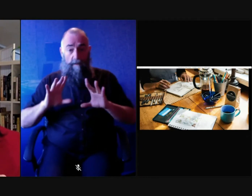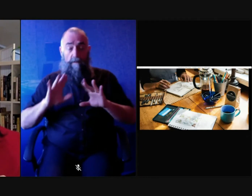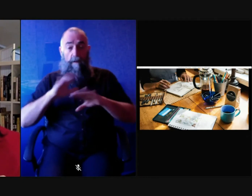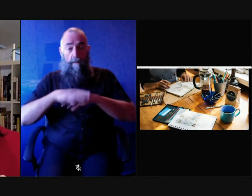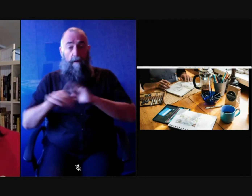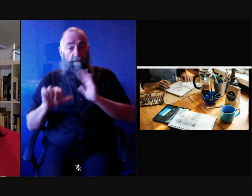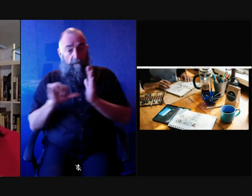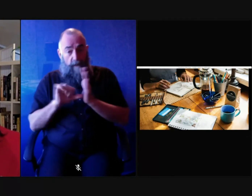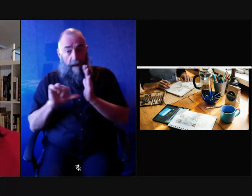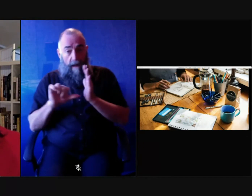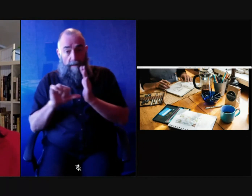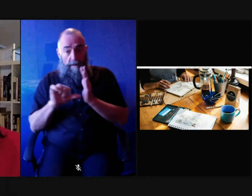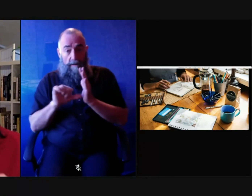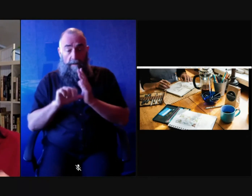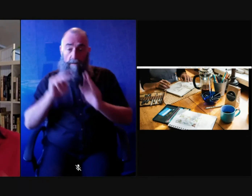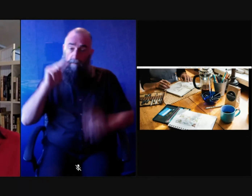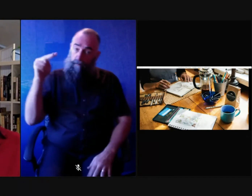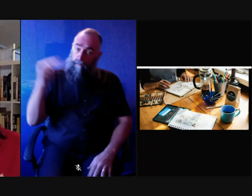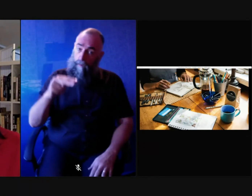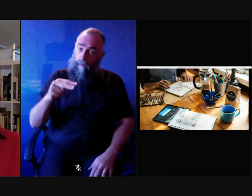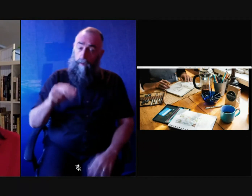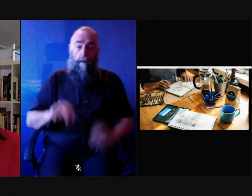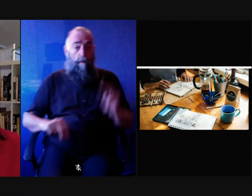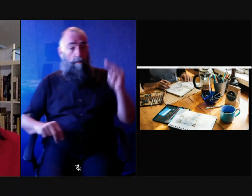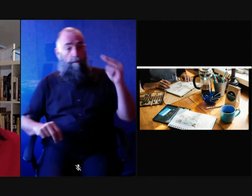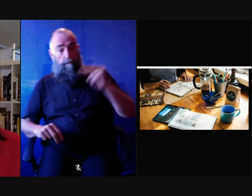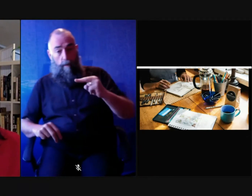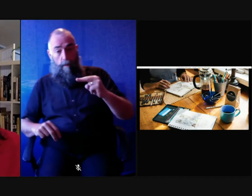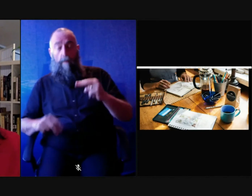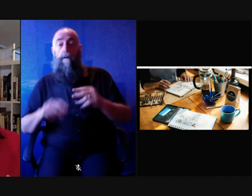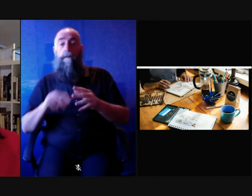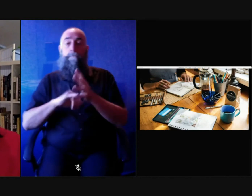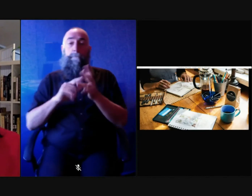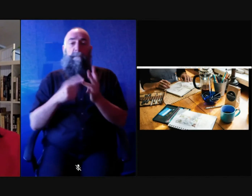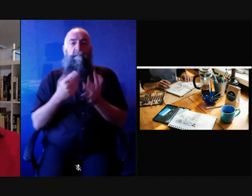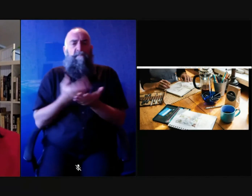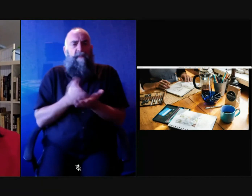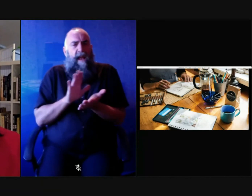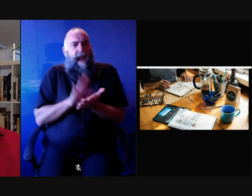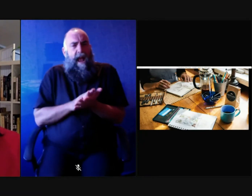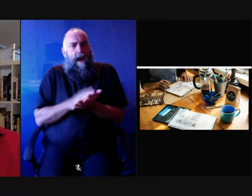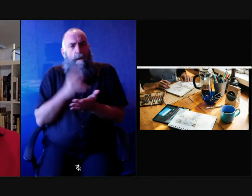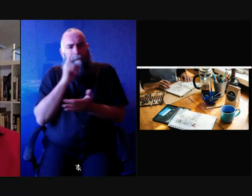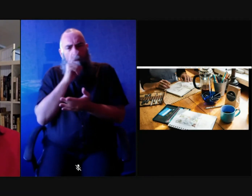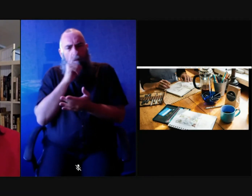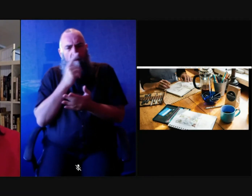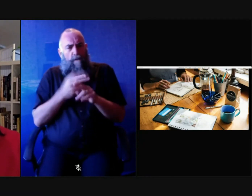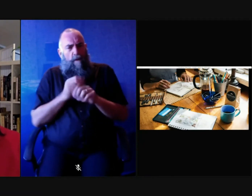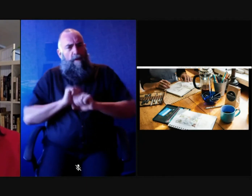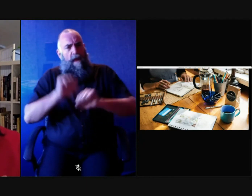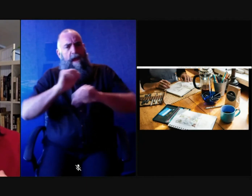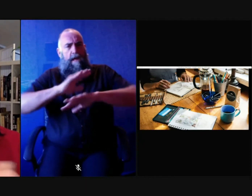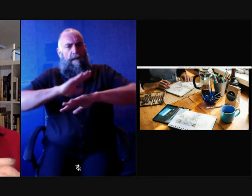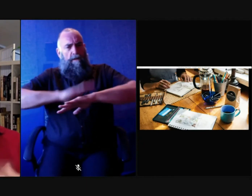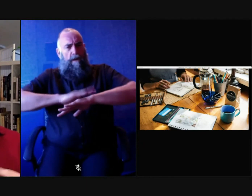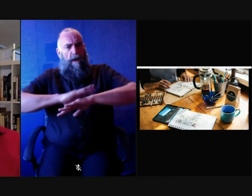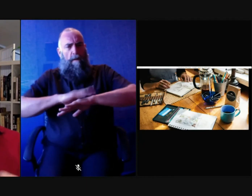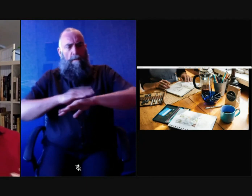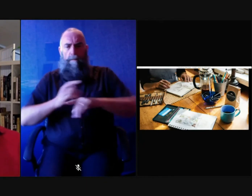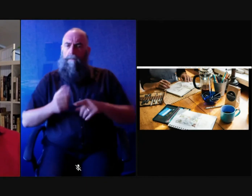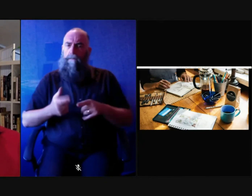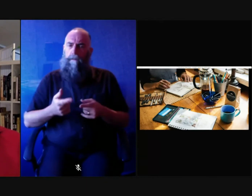how difficult people are finding it to be accountable to themselves in terms of their own time. And that